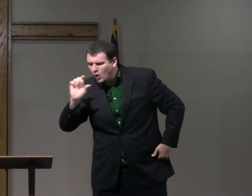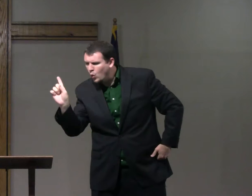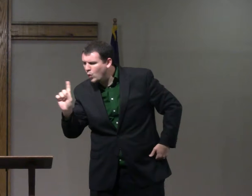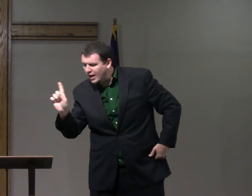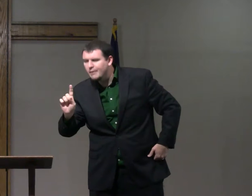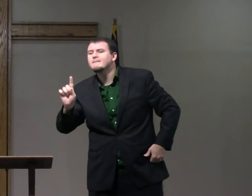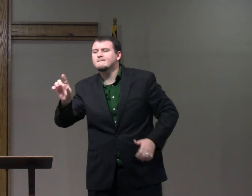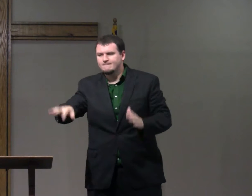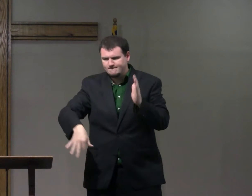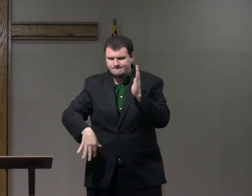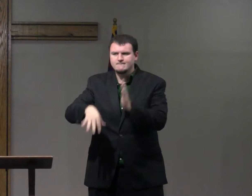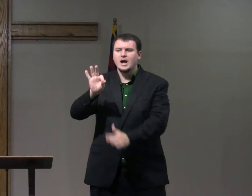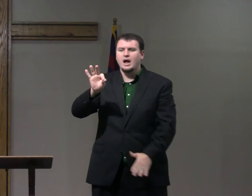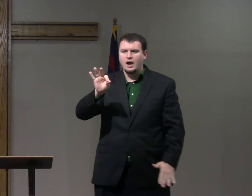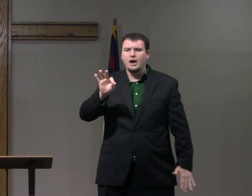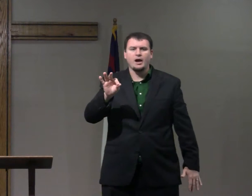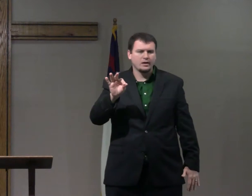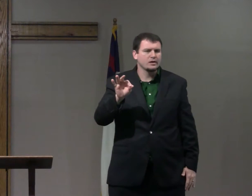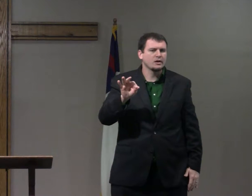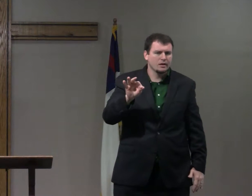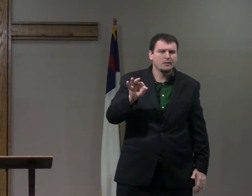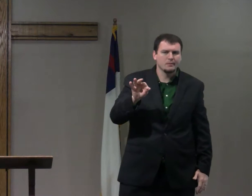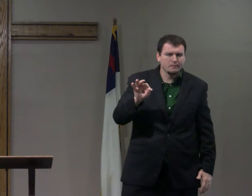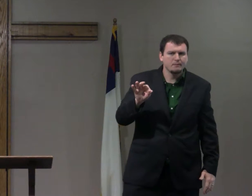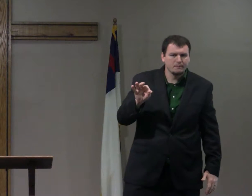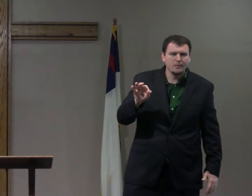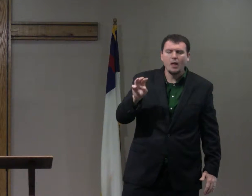You know, maybe we could go to the Middle East and find